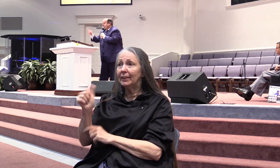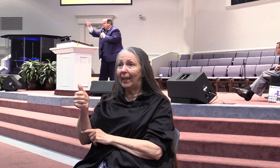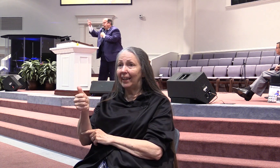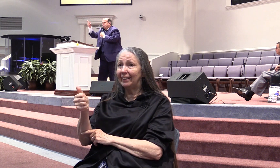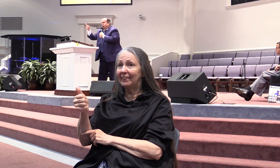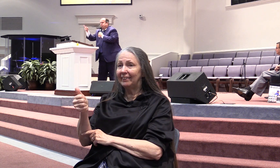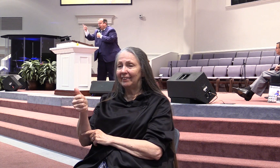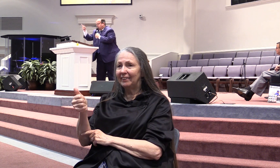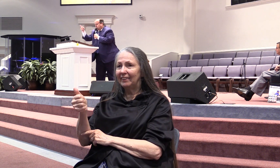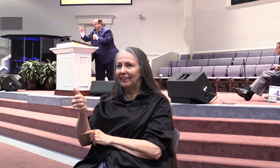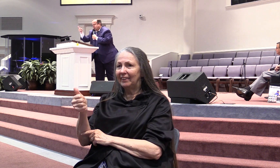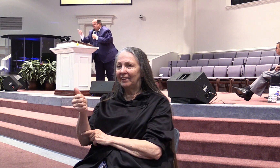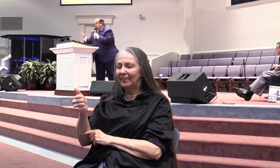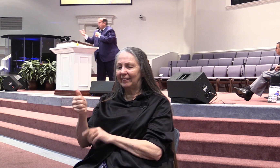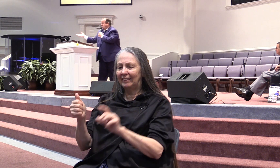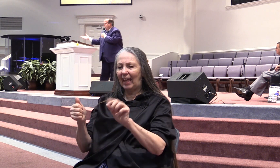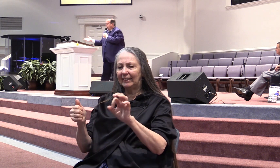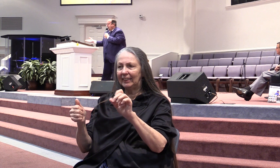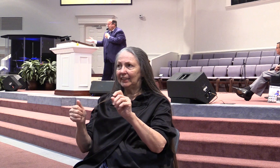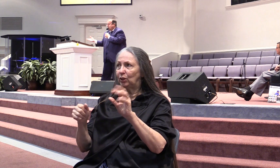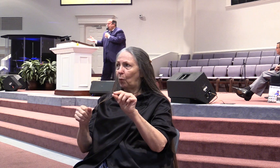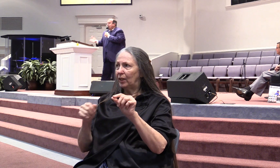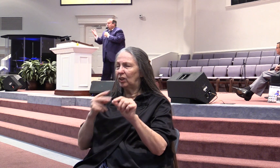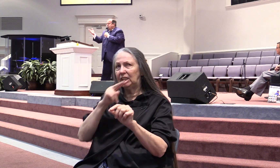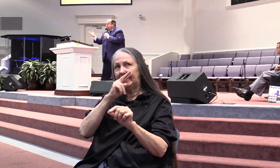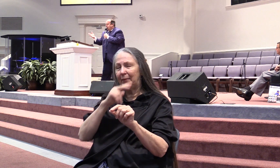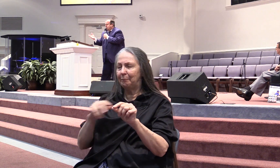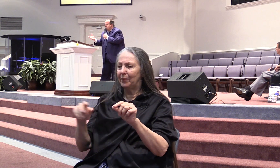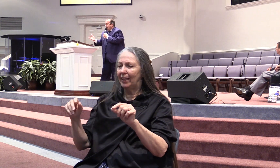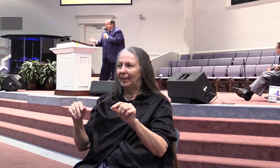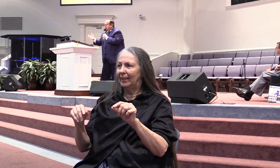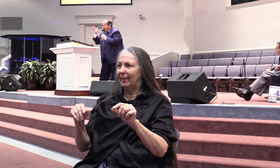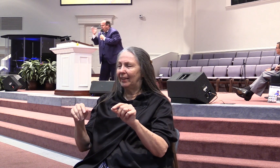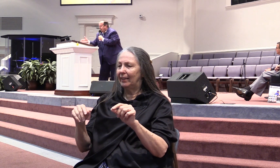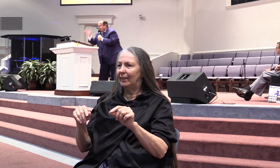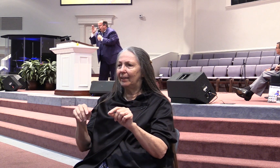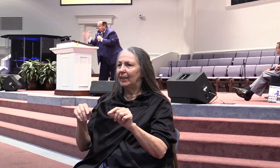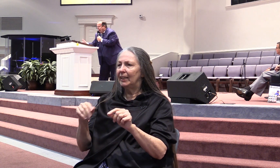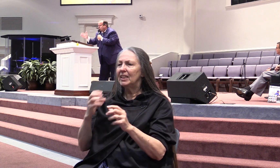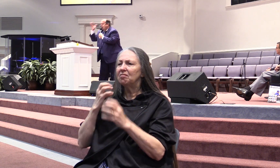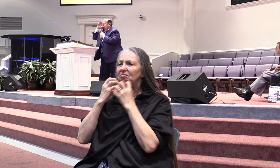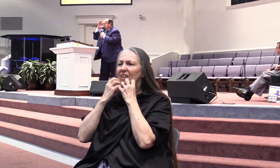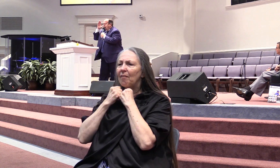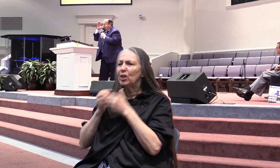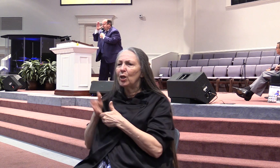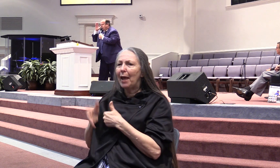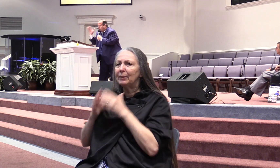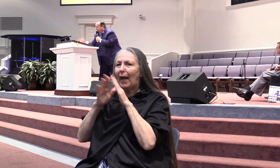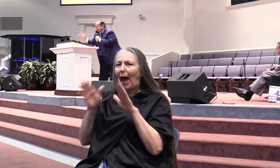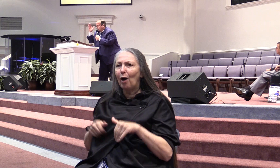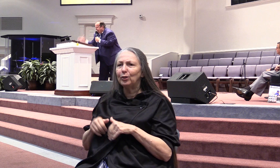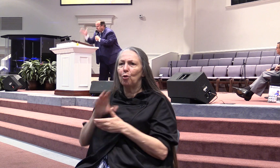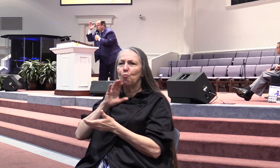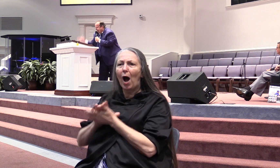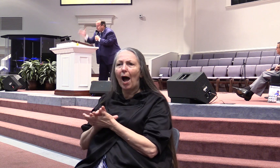10. Number 10, I'll put it up there, Exodus 20 and 17, just for your convenience. Here's commandment number 10. Thou shalt not covet thy neighbor's house, thou shalt not covet thy neighbor's